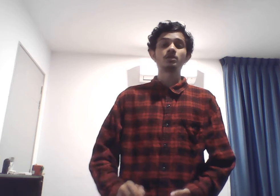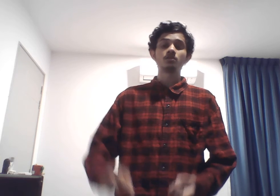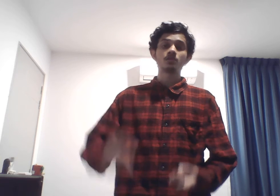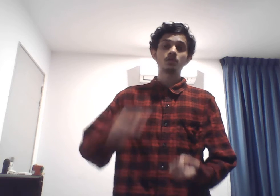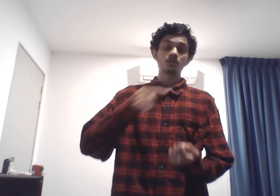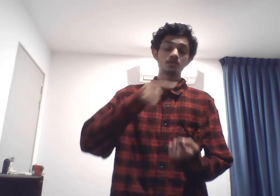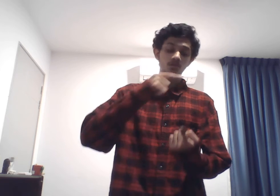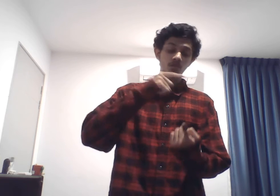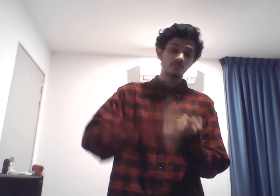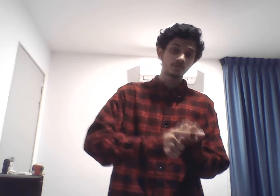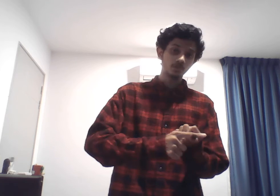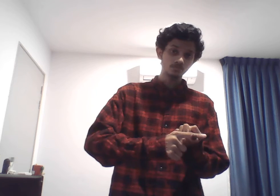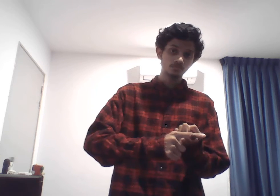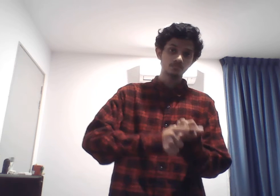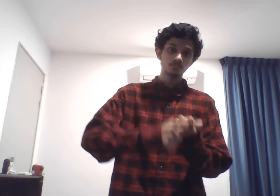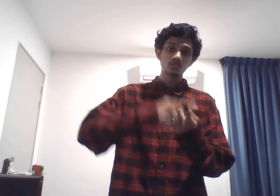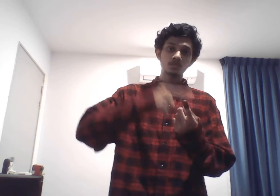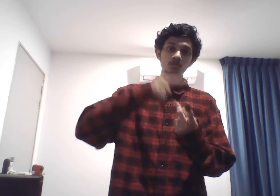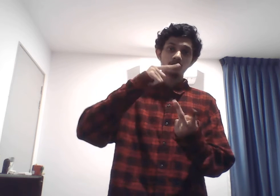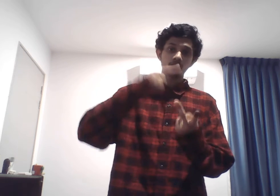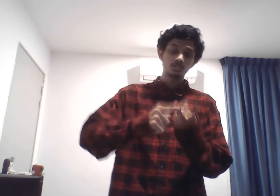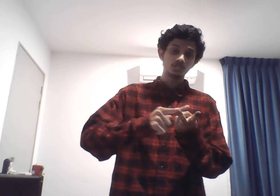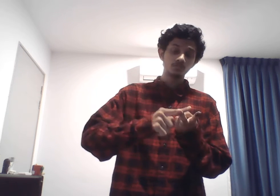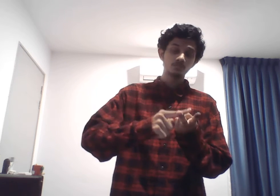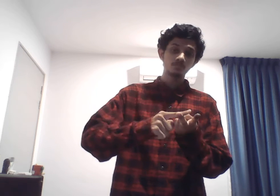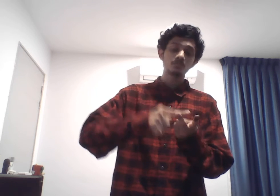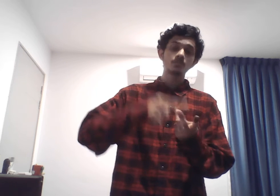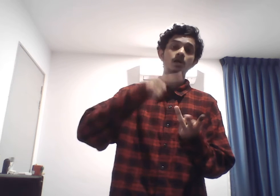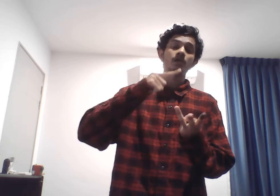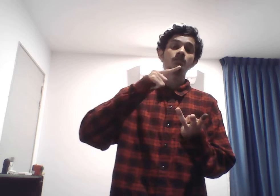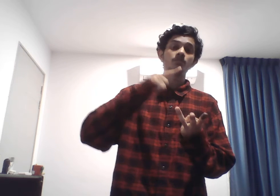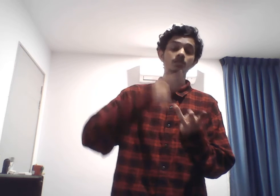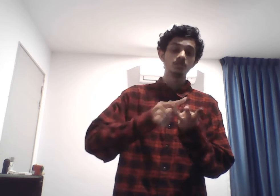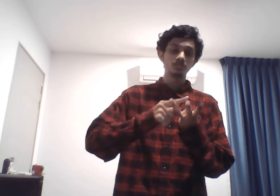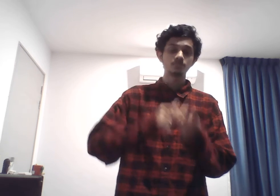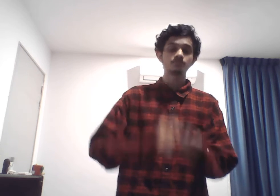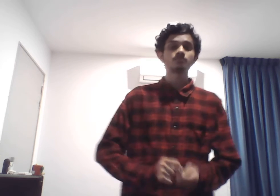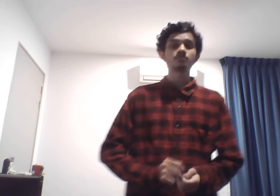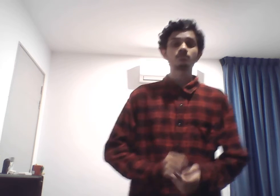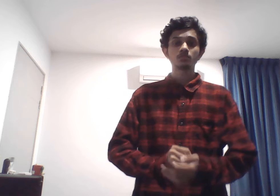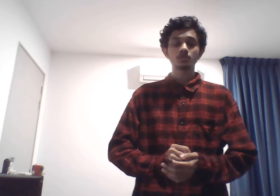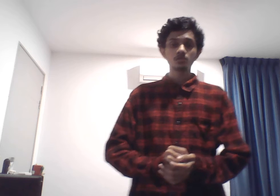in Africa, Asia, and in the Middle East.